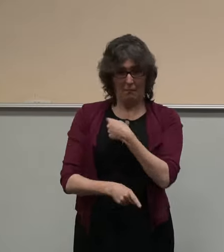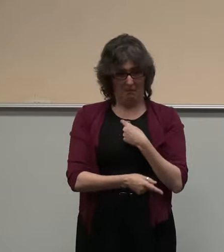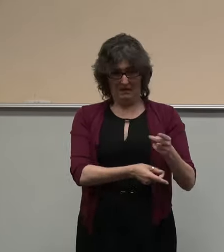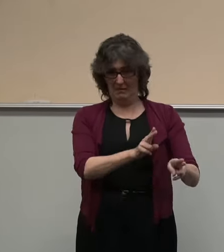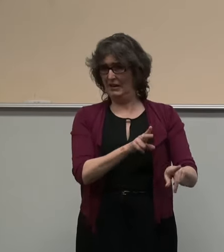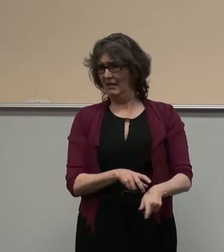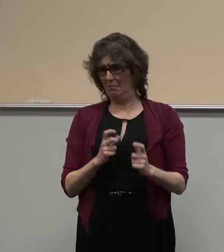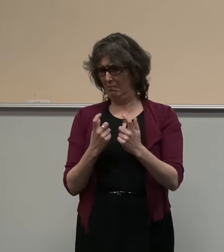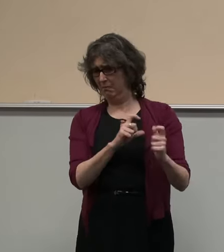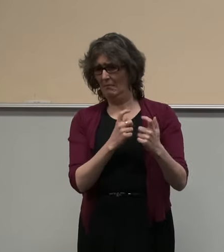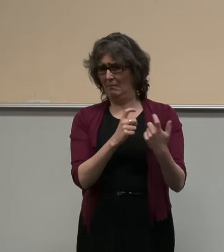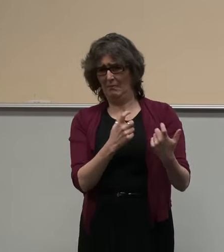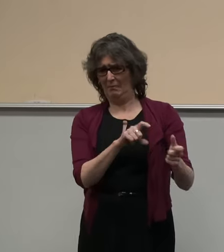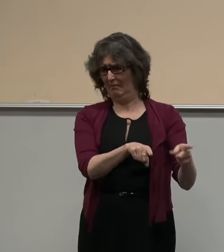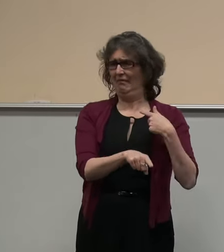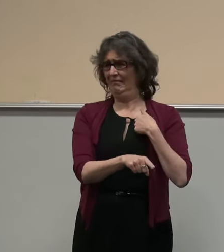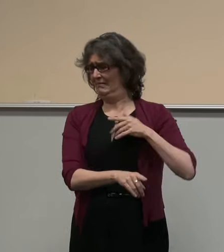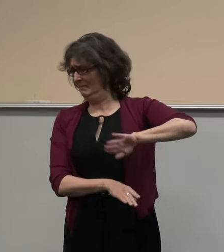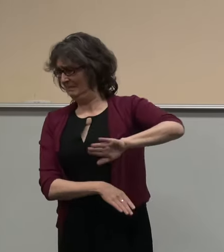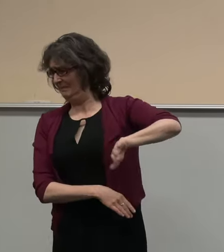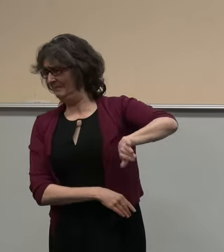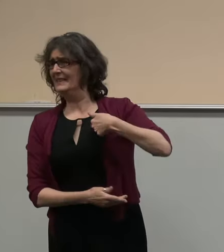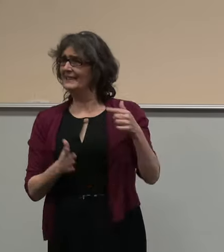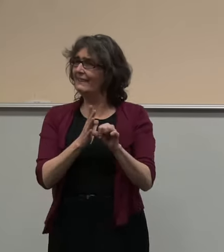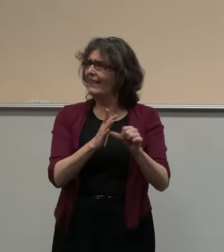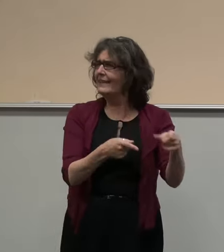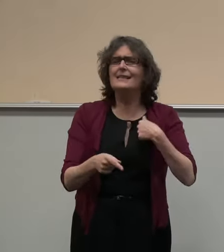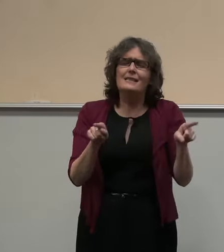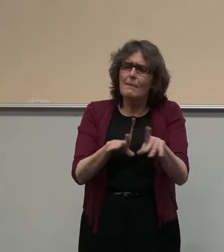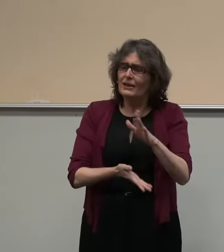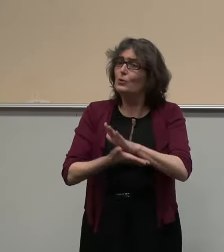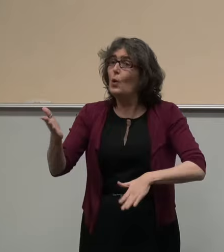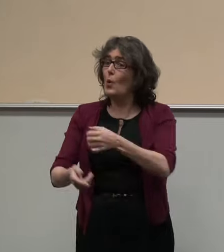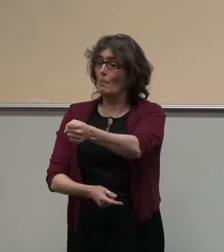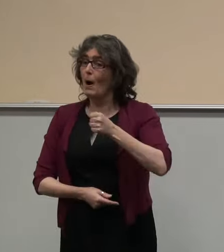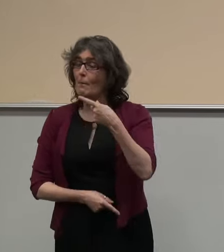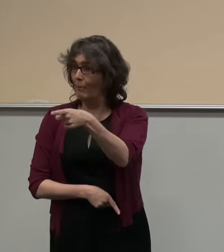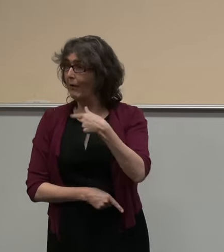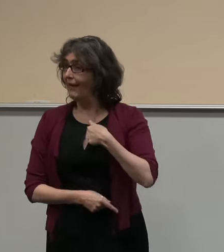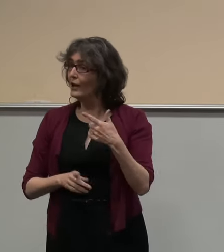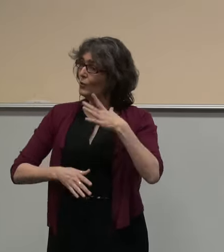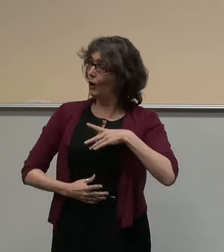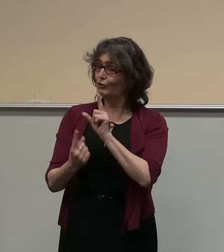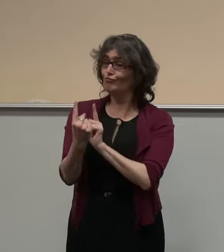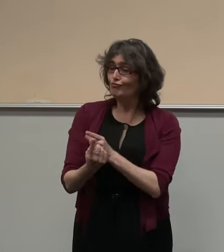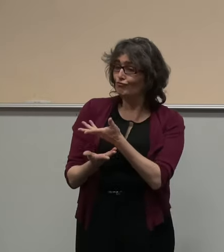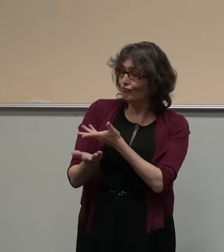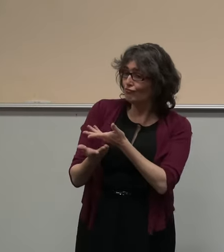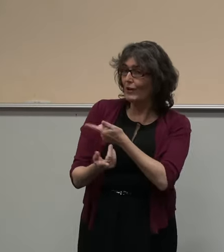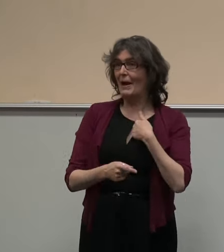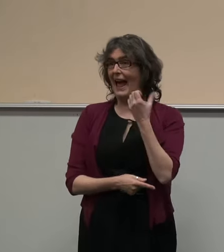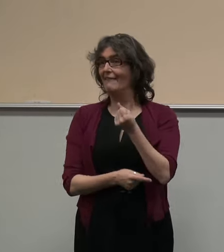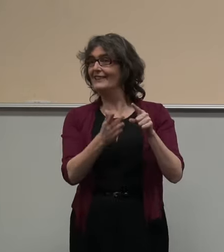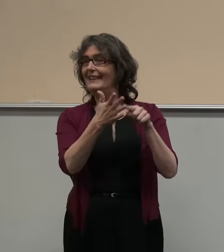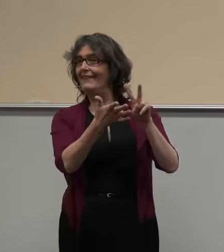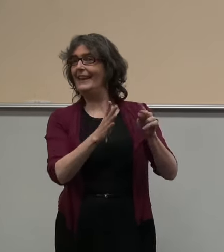a pub. You're trying to have a conversation with somebody there, and there's something on the TV over there. It's very, very distracting. But counterintuitively, and my